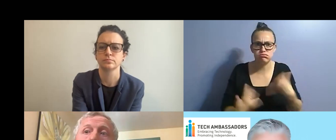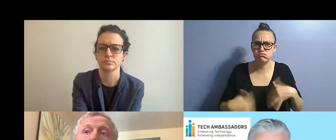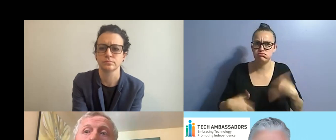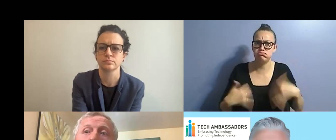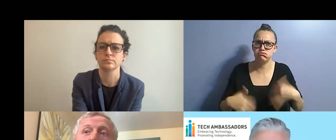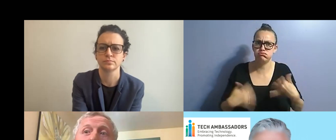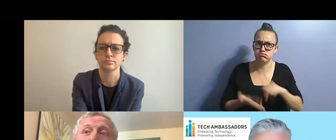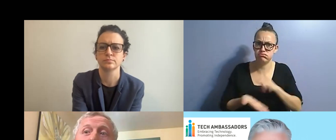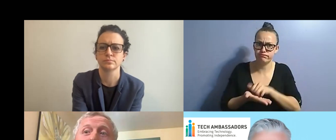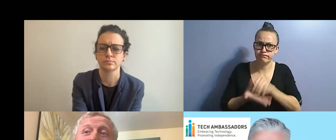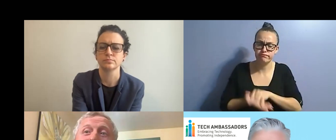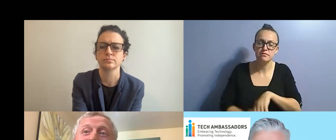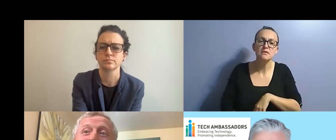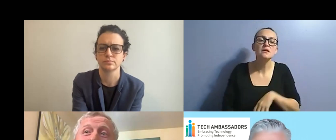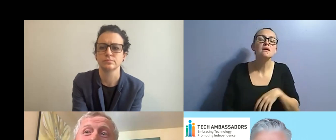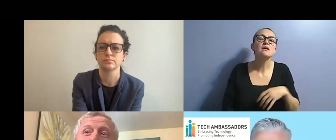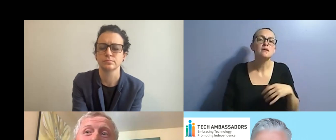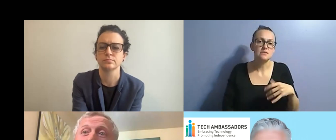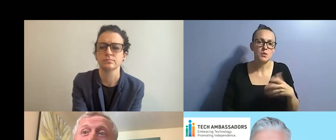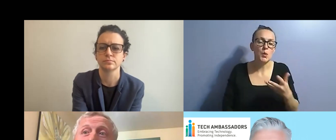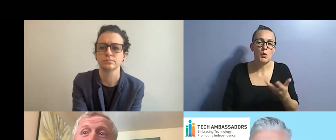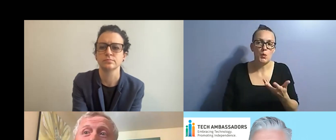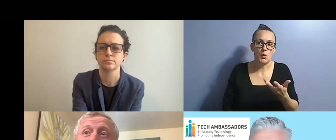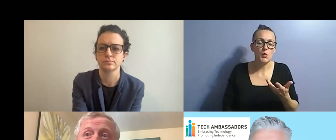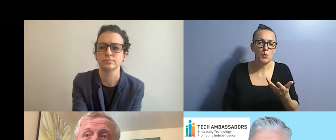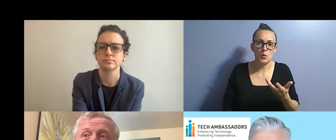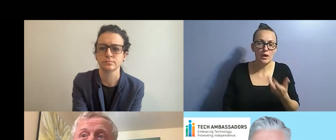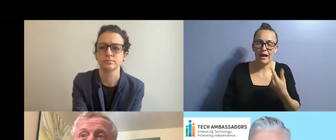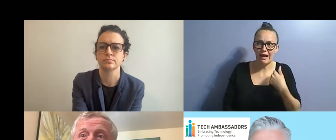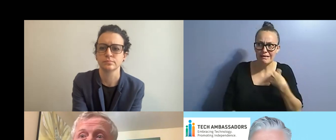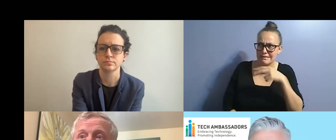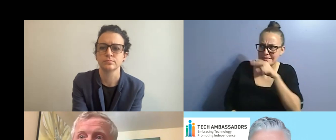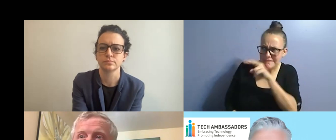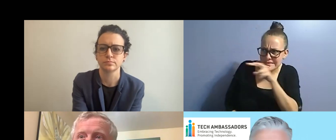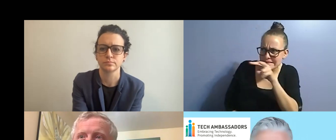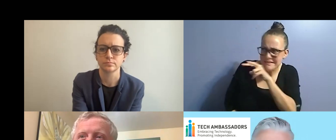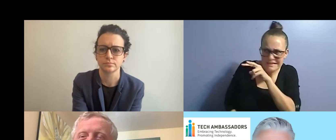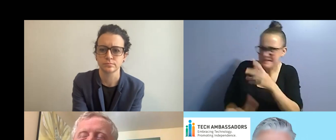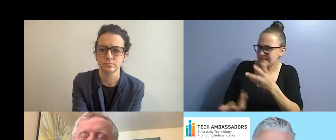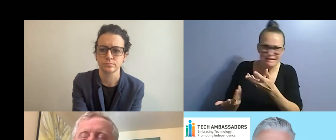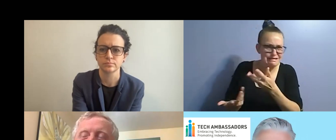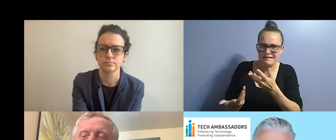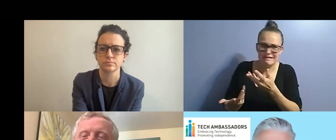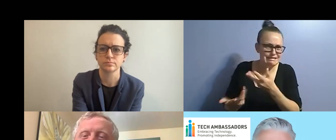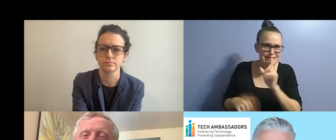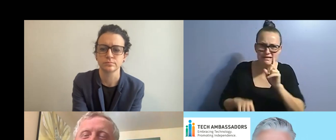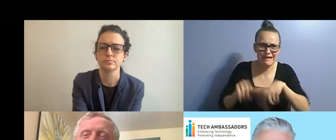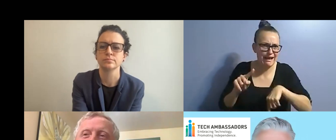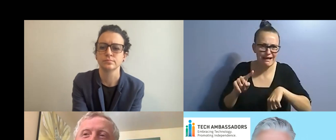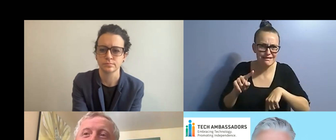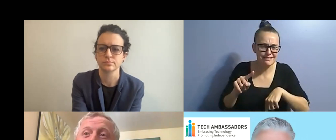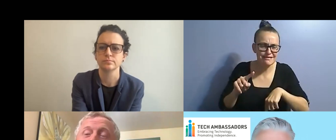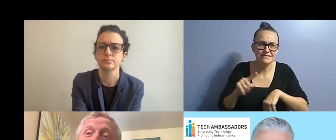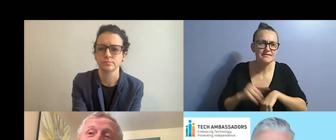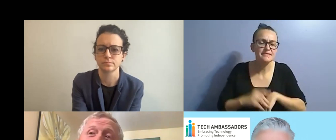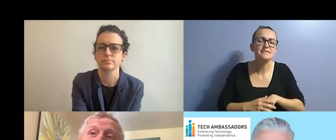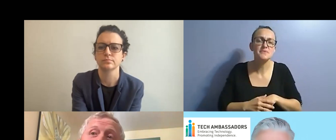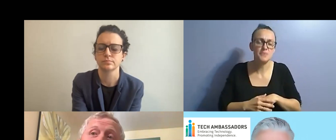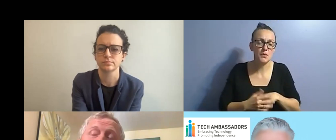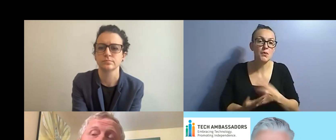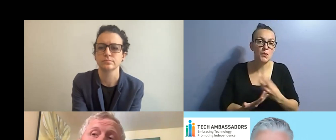Very true. so it's like we can't read the lips anymore. and so